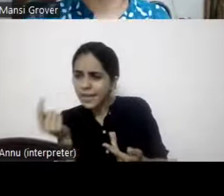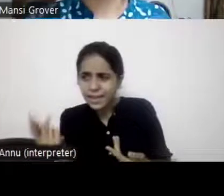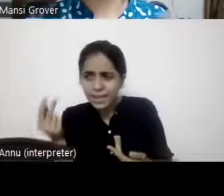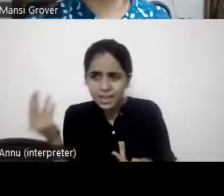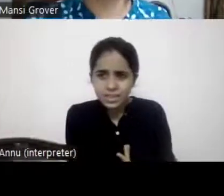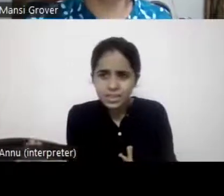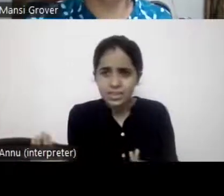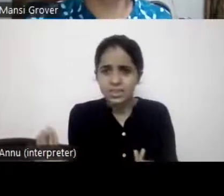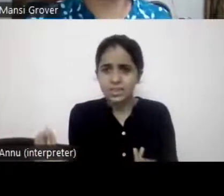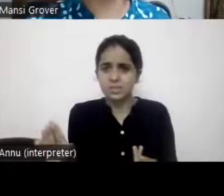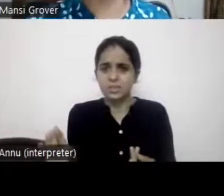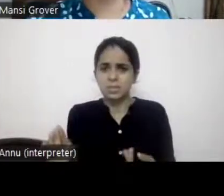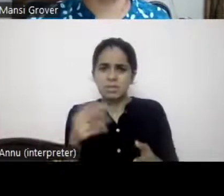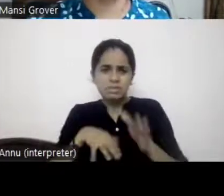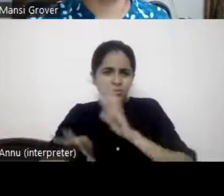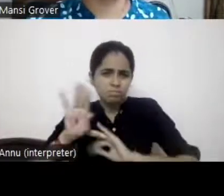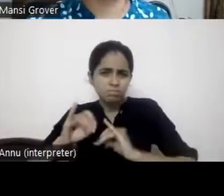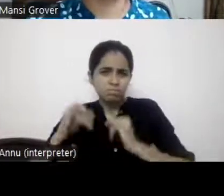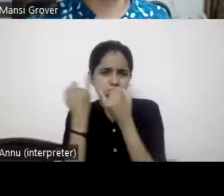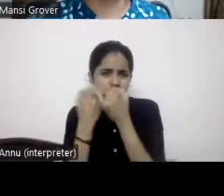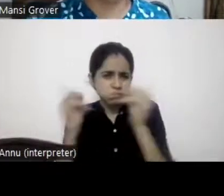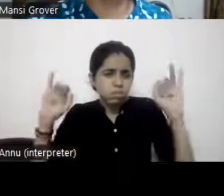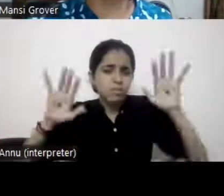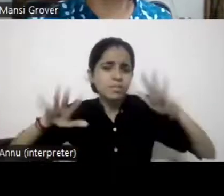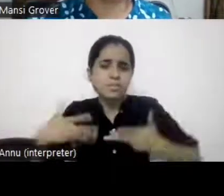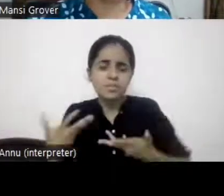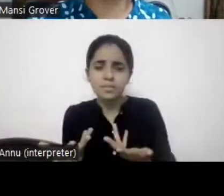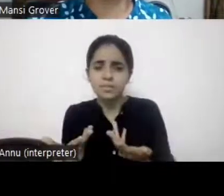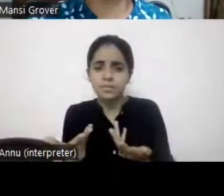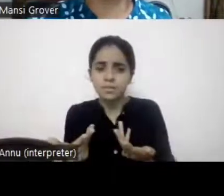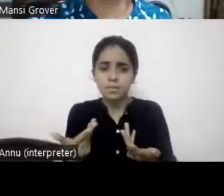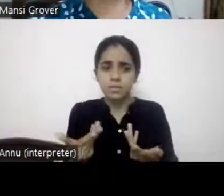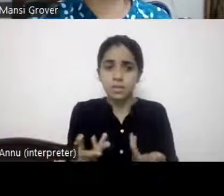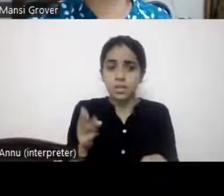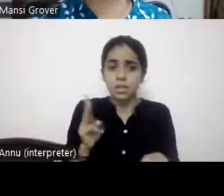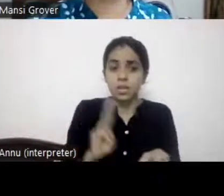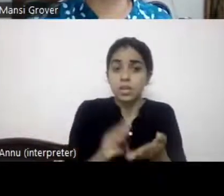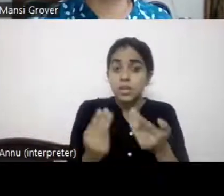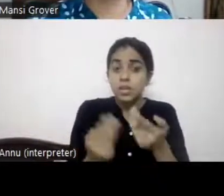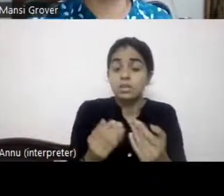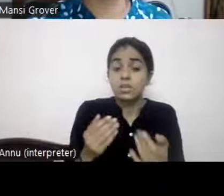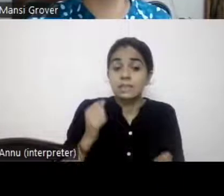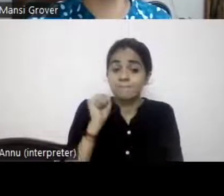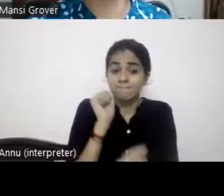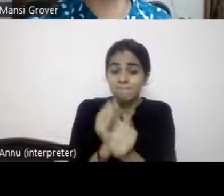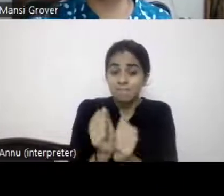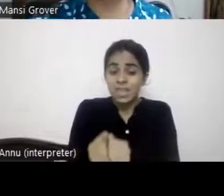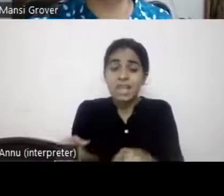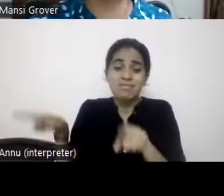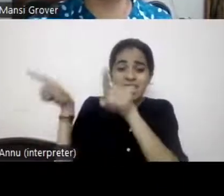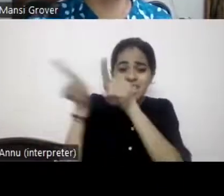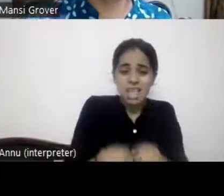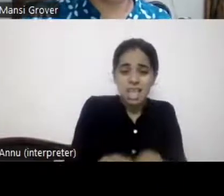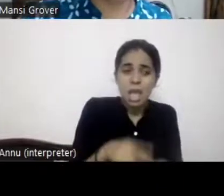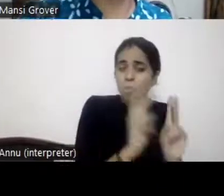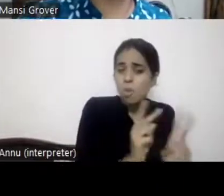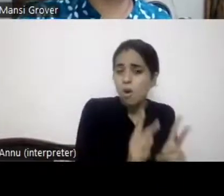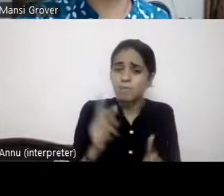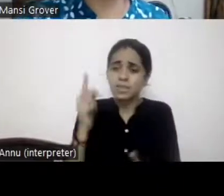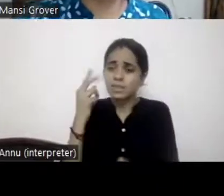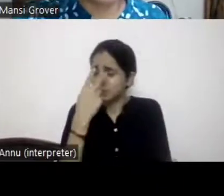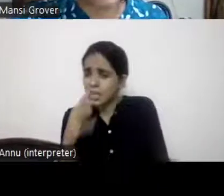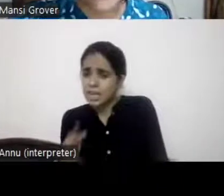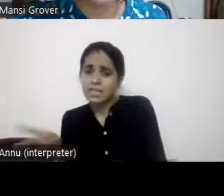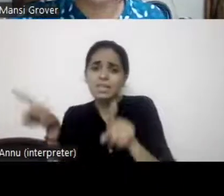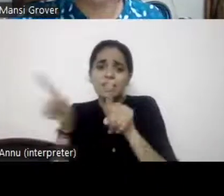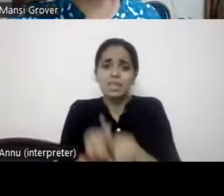virility, autonomy, and independence. Thus, the competing cultural expectations of disability on one